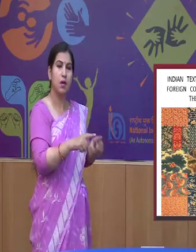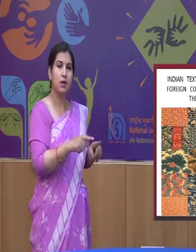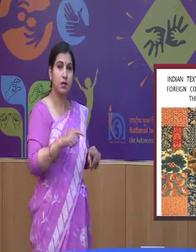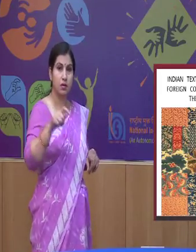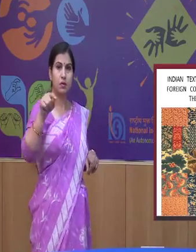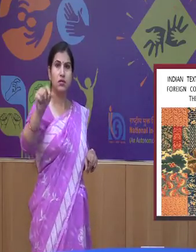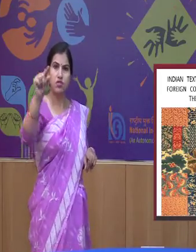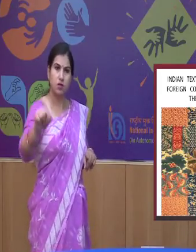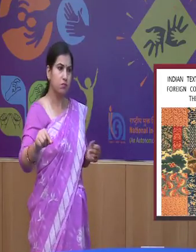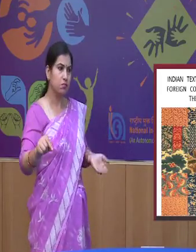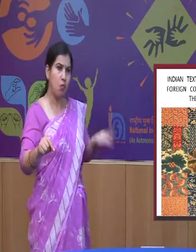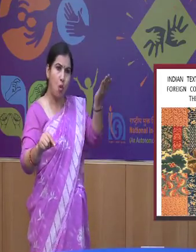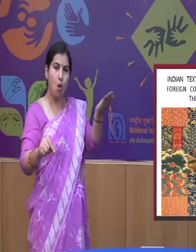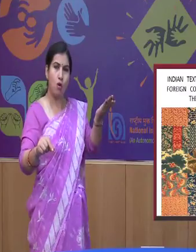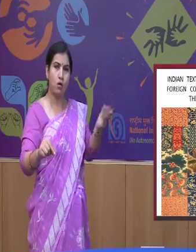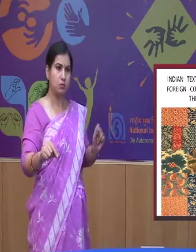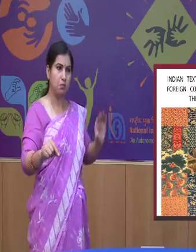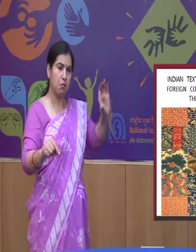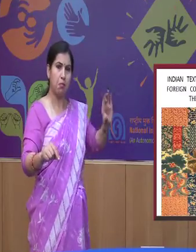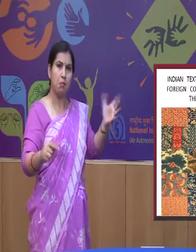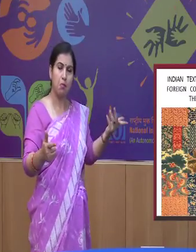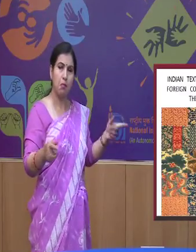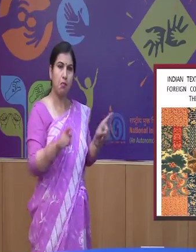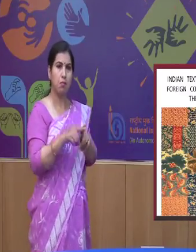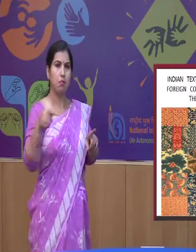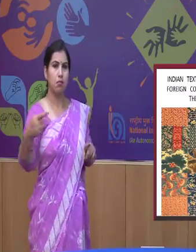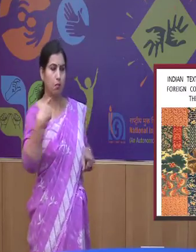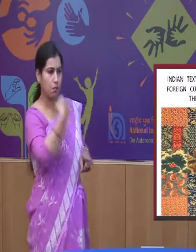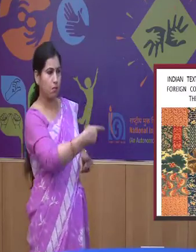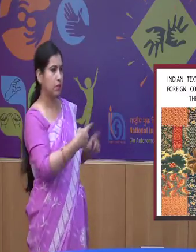The British imposed high taxes on Indian